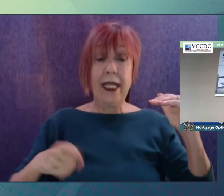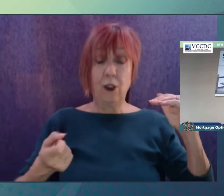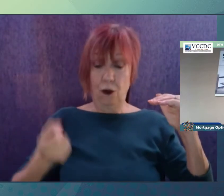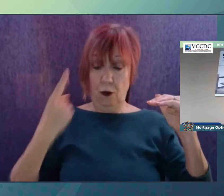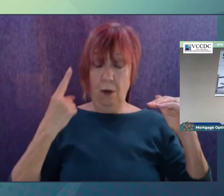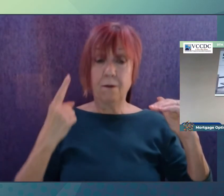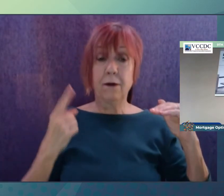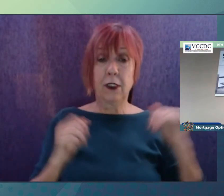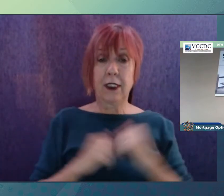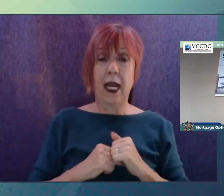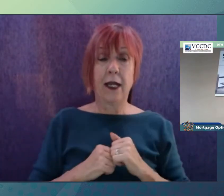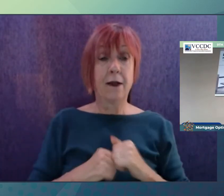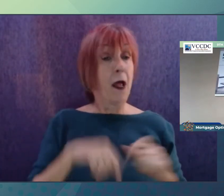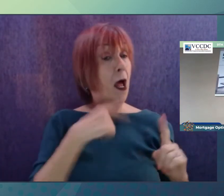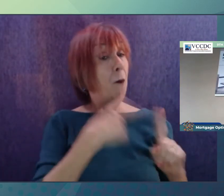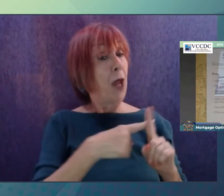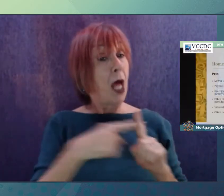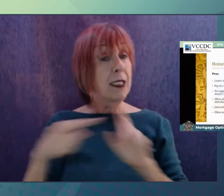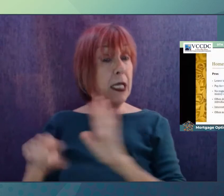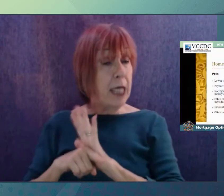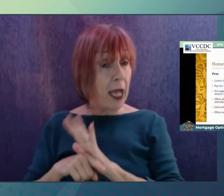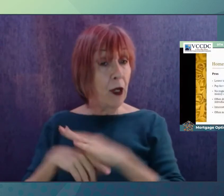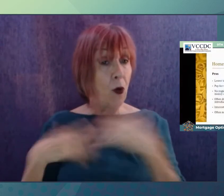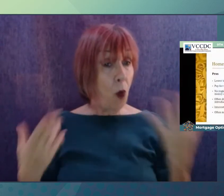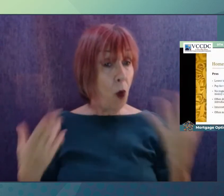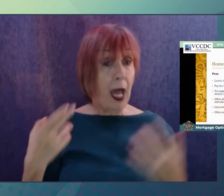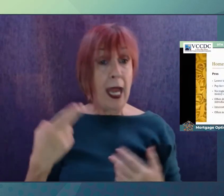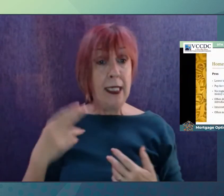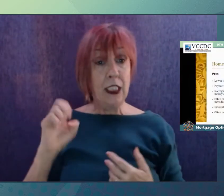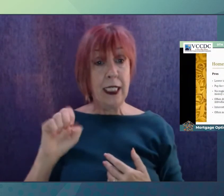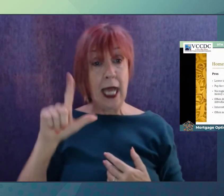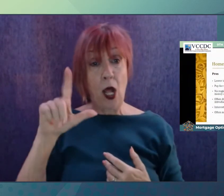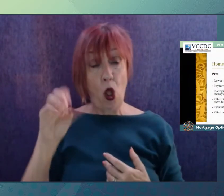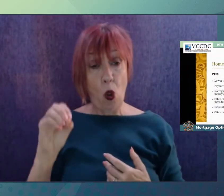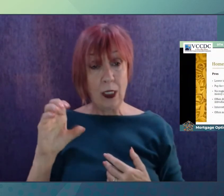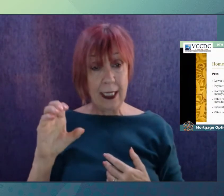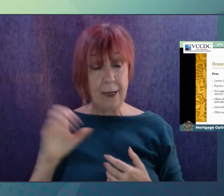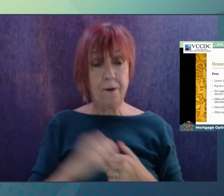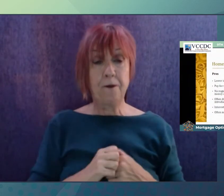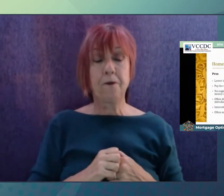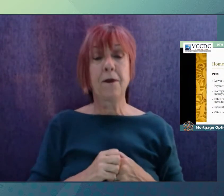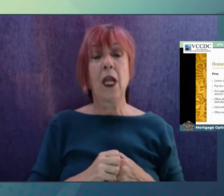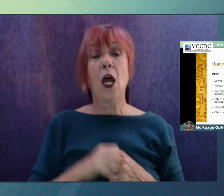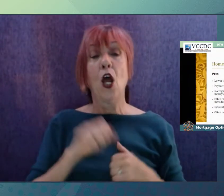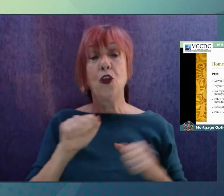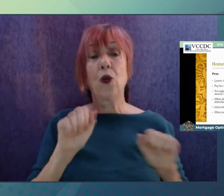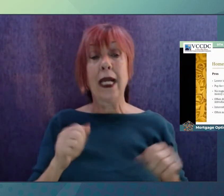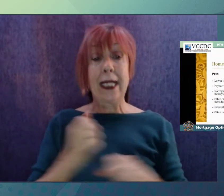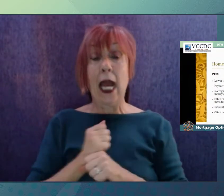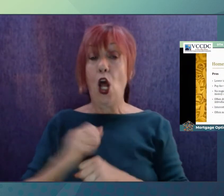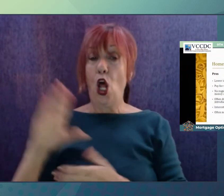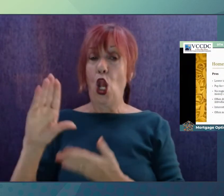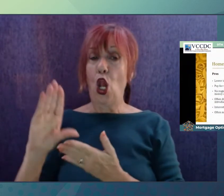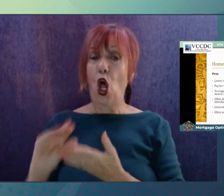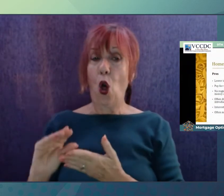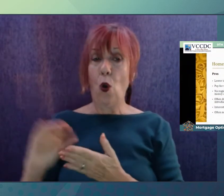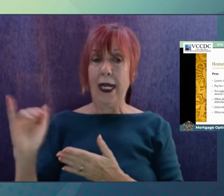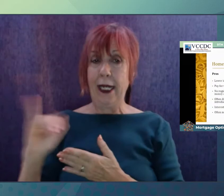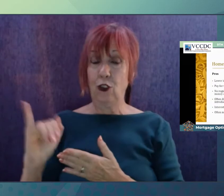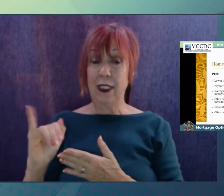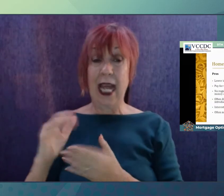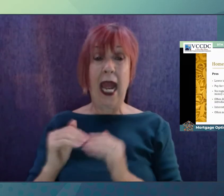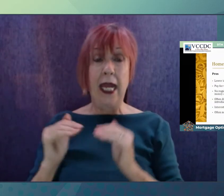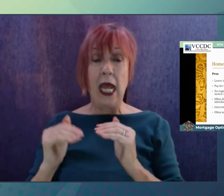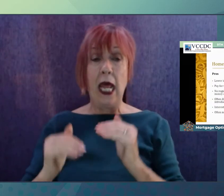the advantages and disadvantages of home equity lines of credit. With a HELOC, you can get lower interest rates and larger limits than